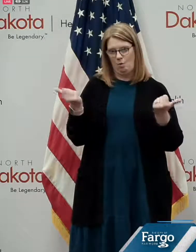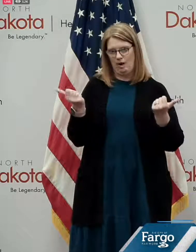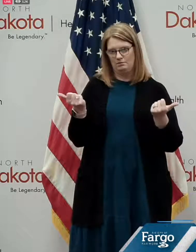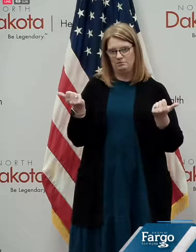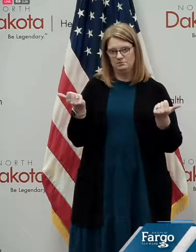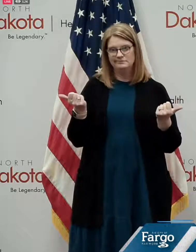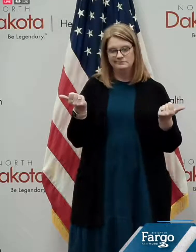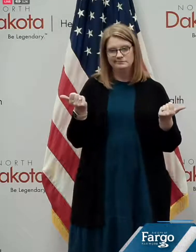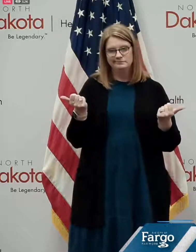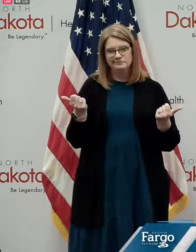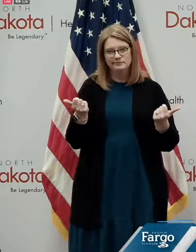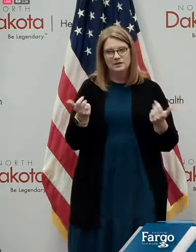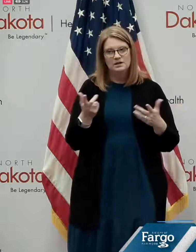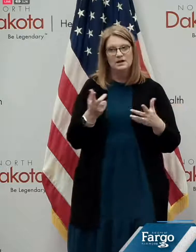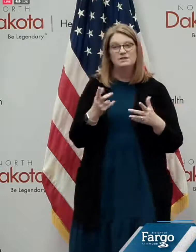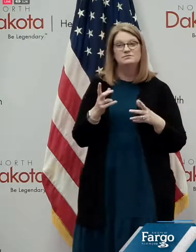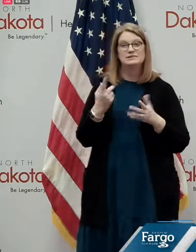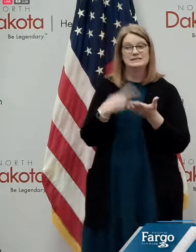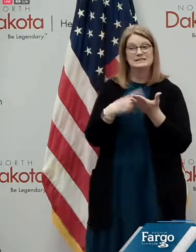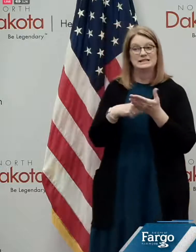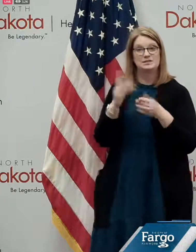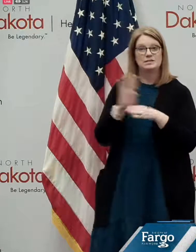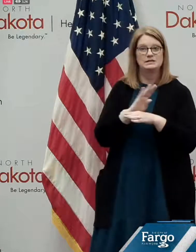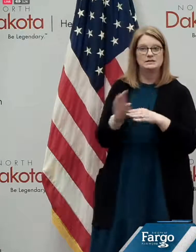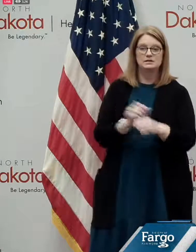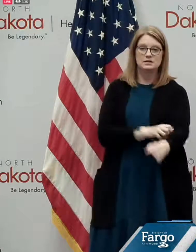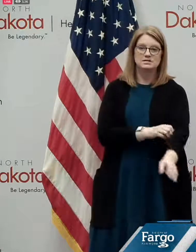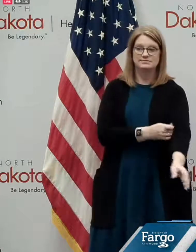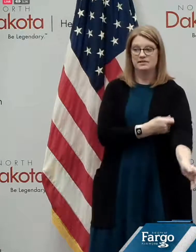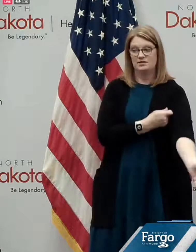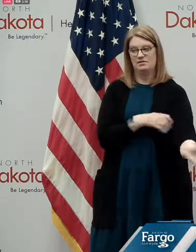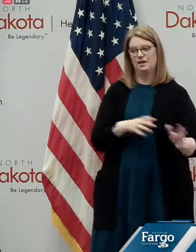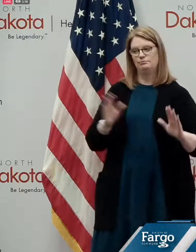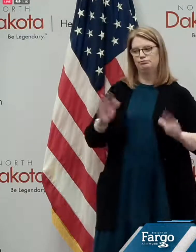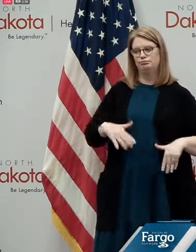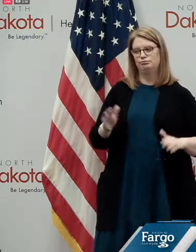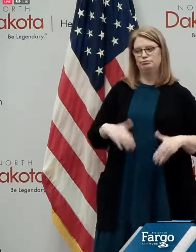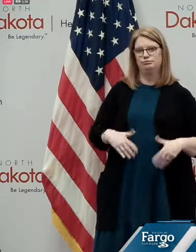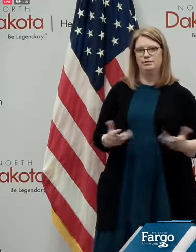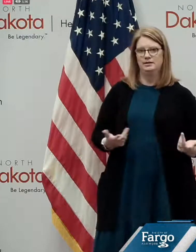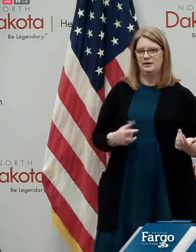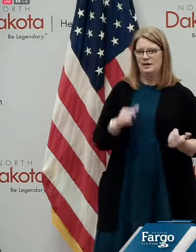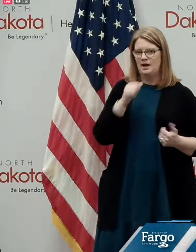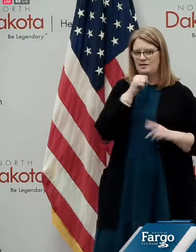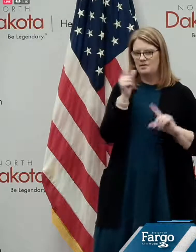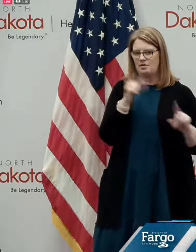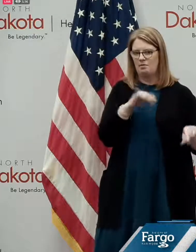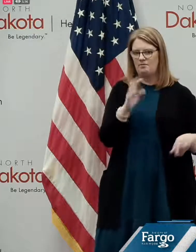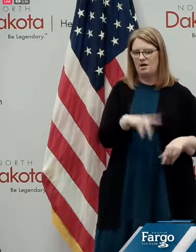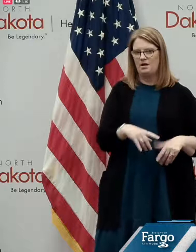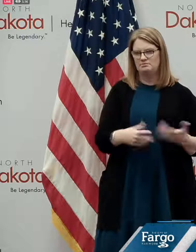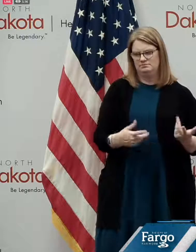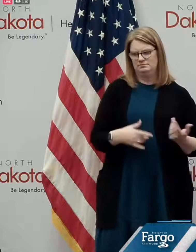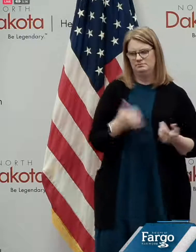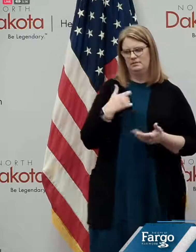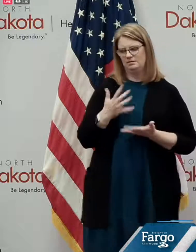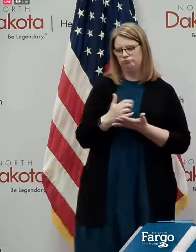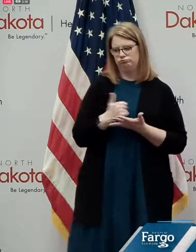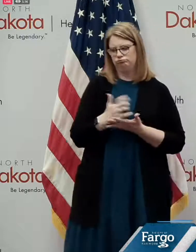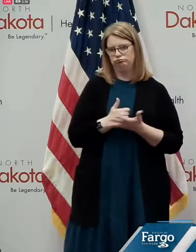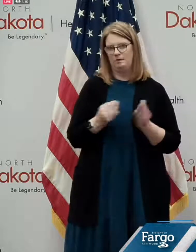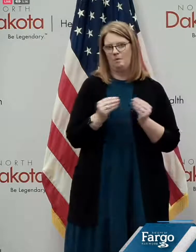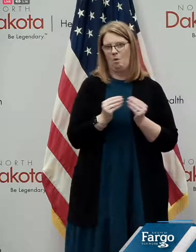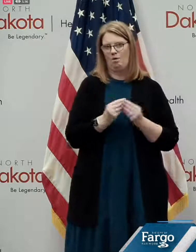know, talking to people in industry, where they can't get people to come back to work in North Dakota because you can, make more. I think,